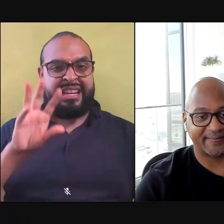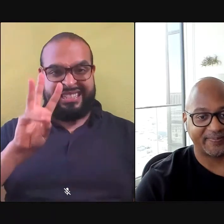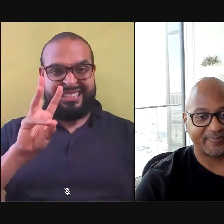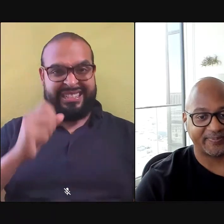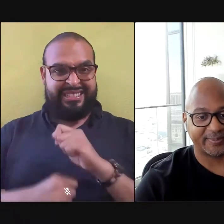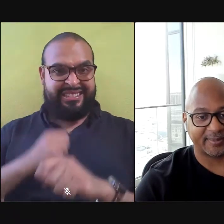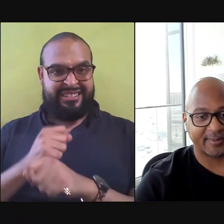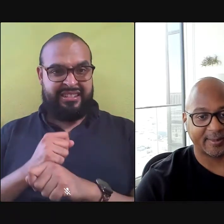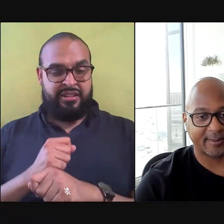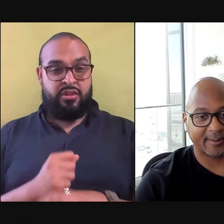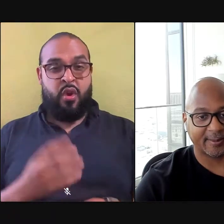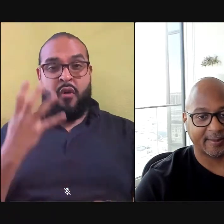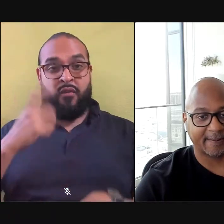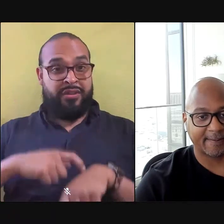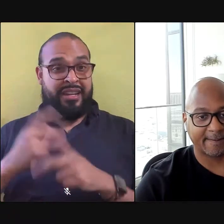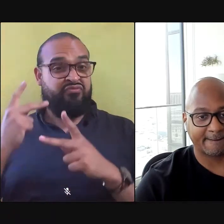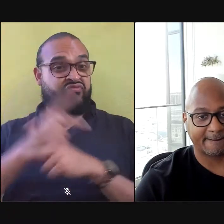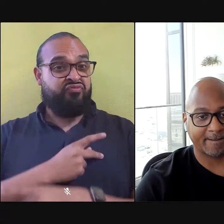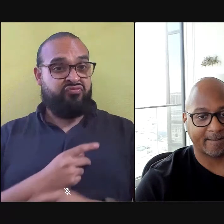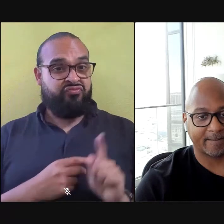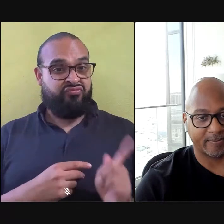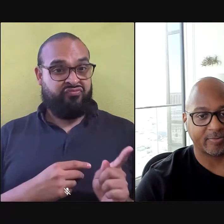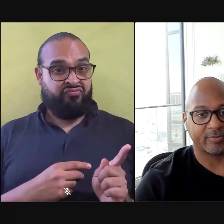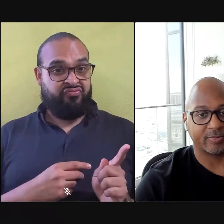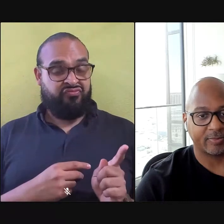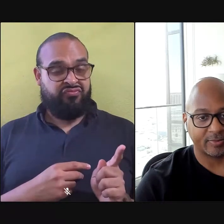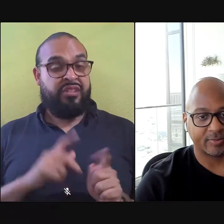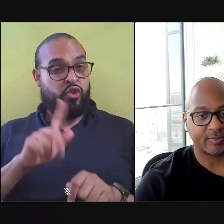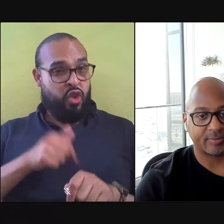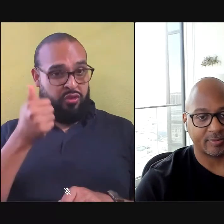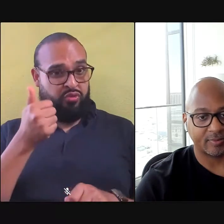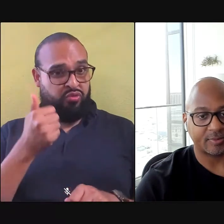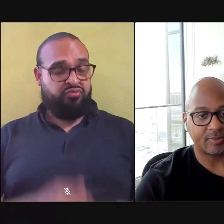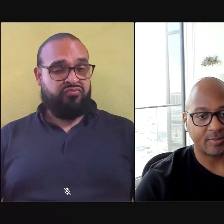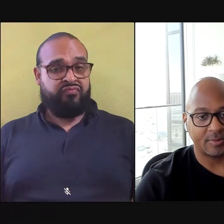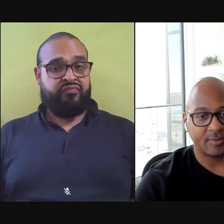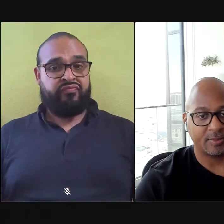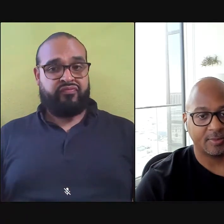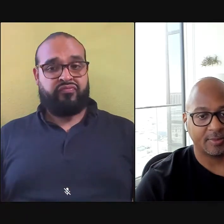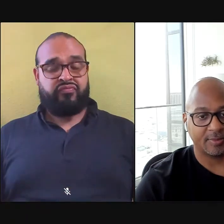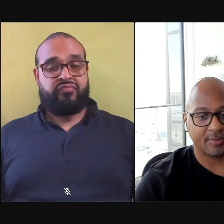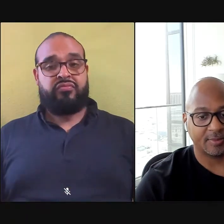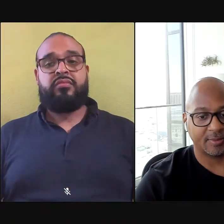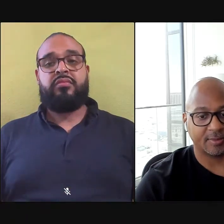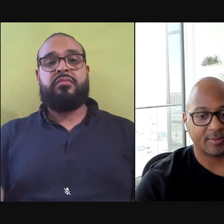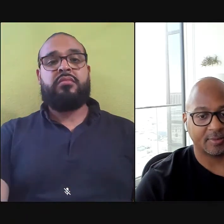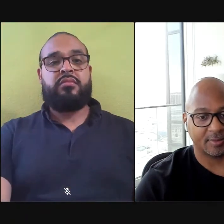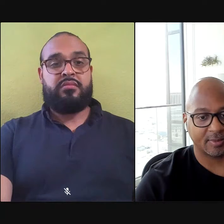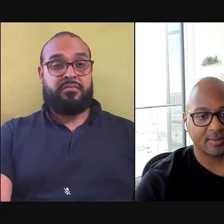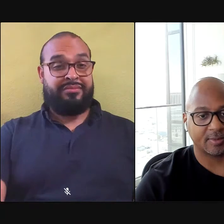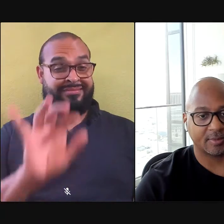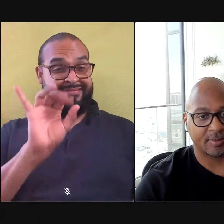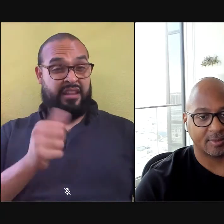times longer than we've experienced a pandemic. So it's these kind of things that have helped me understand, well,